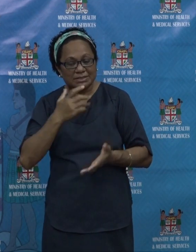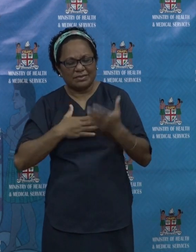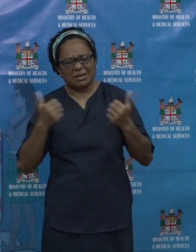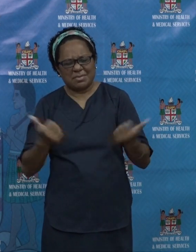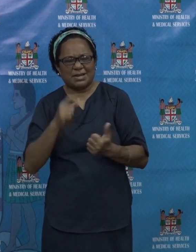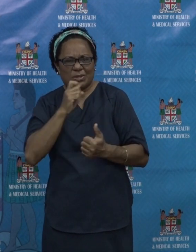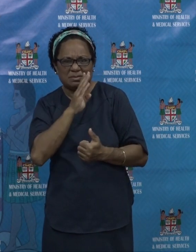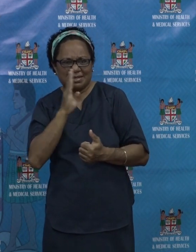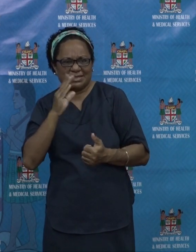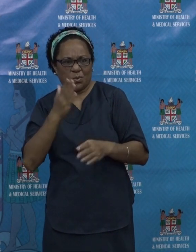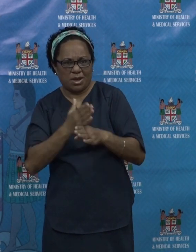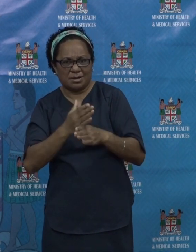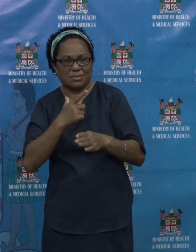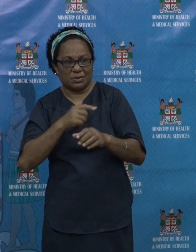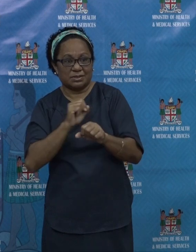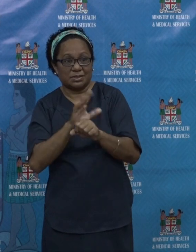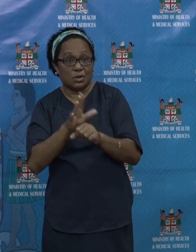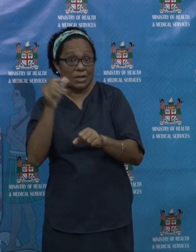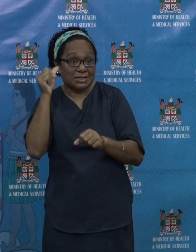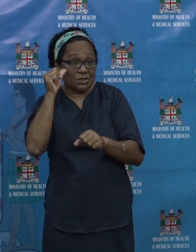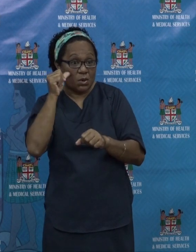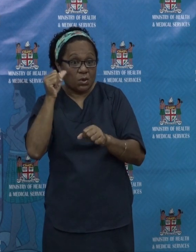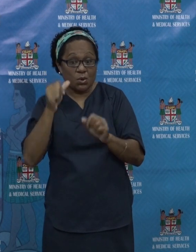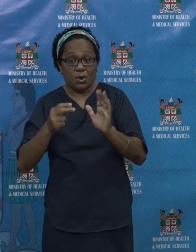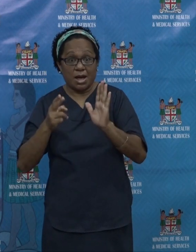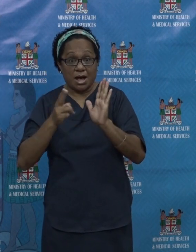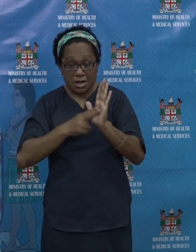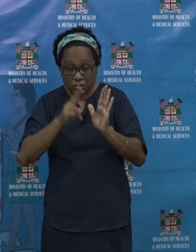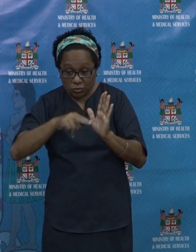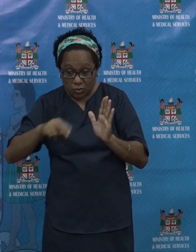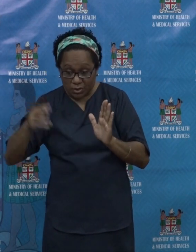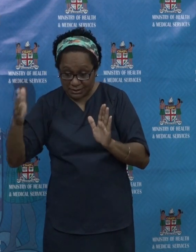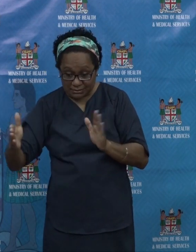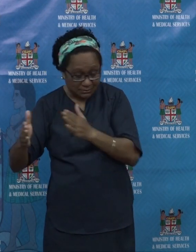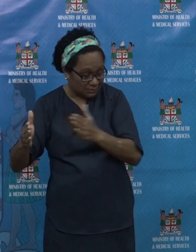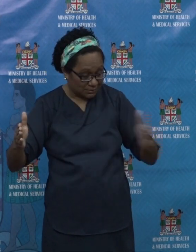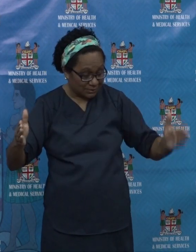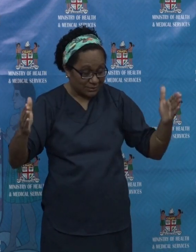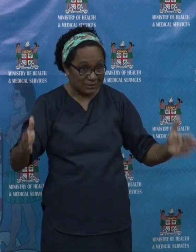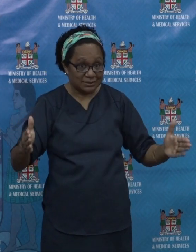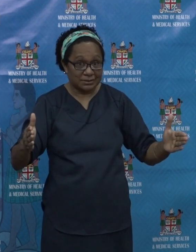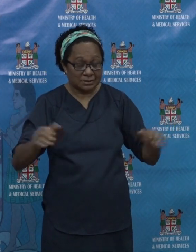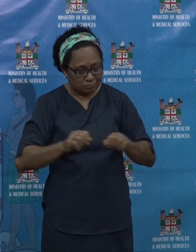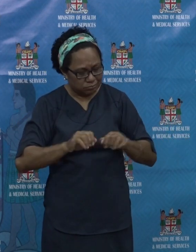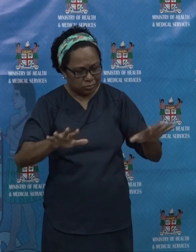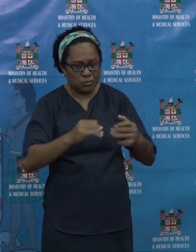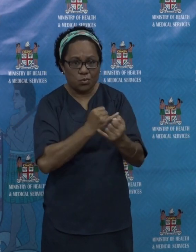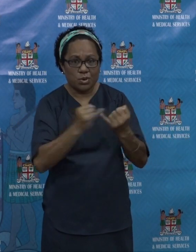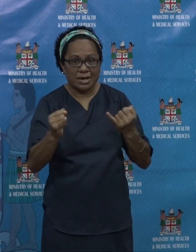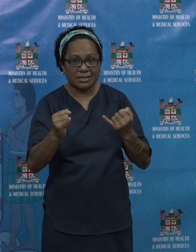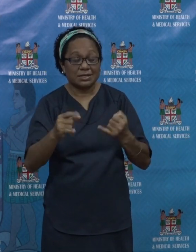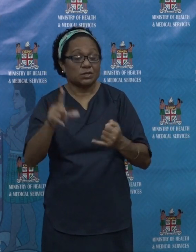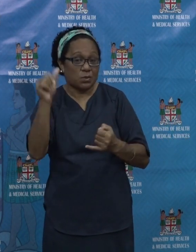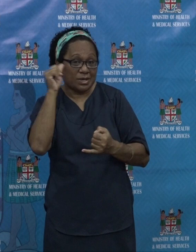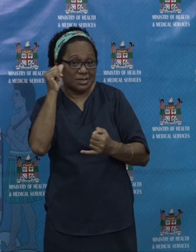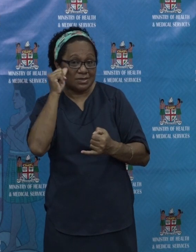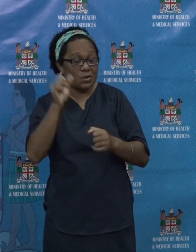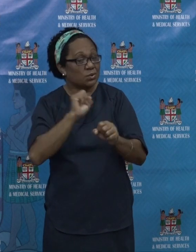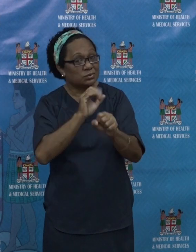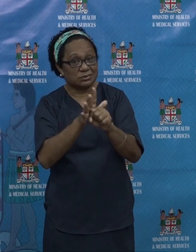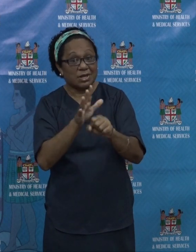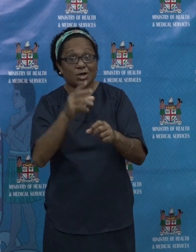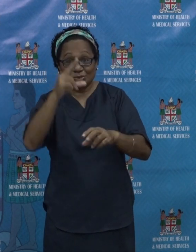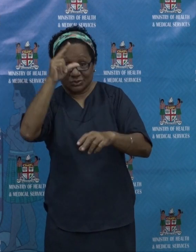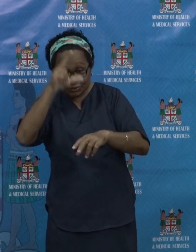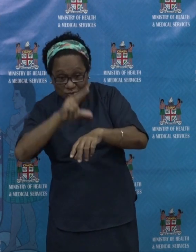know that community transmission in Nosori Suva is at such a high level that it is more likely that the healthcare worker will pick up the virus in the